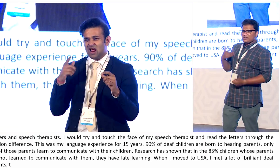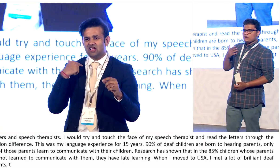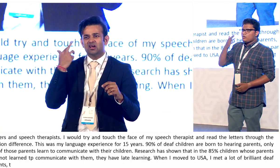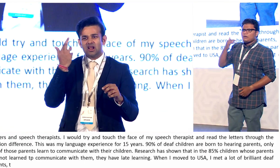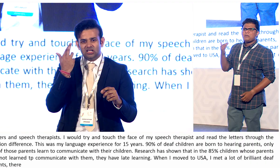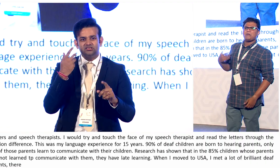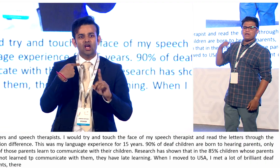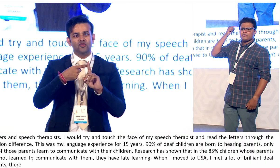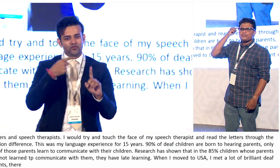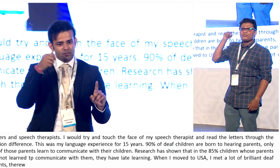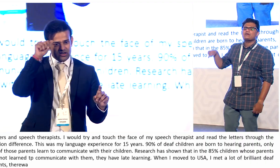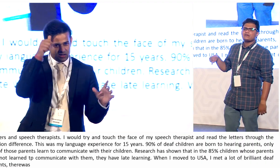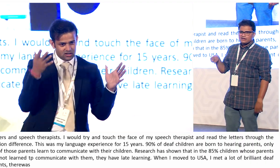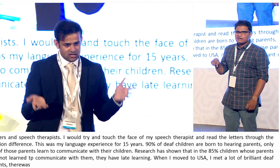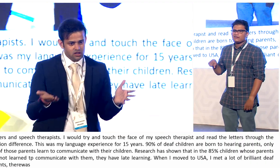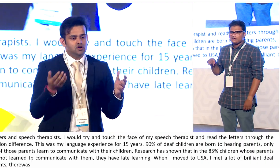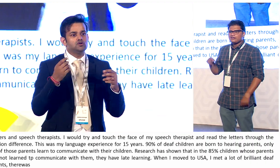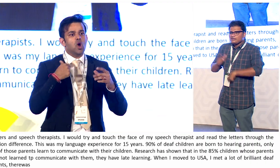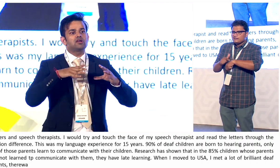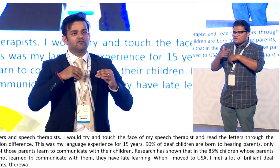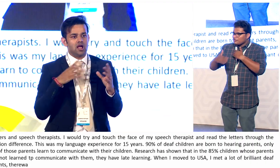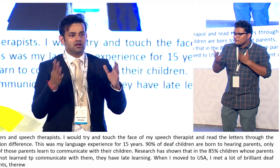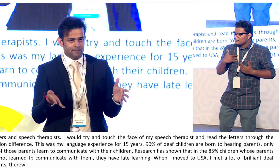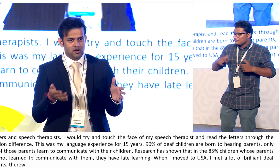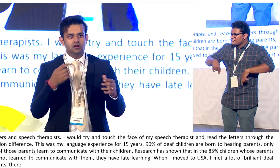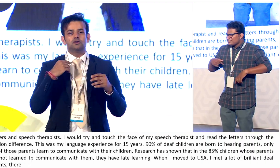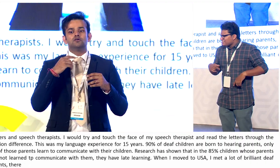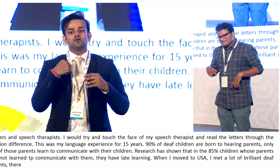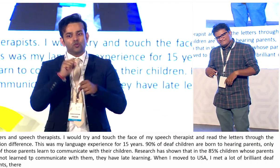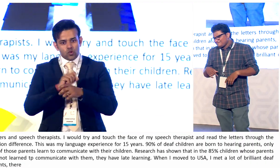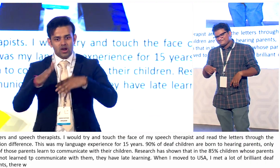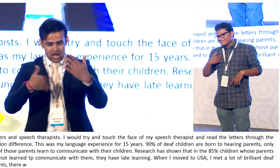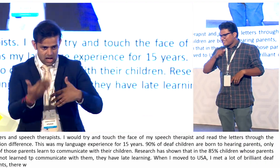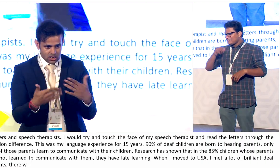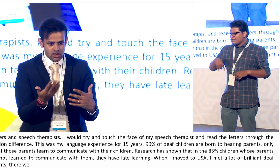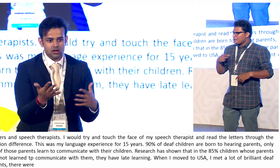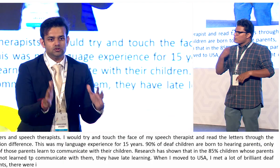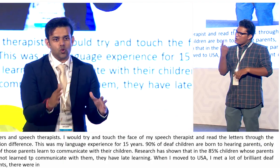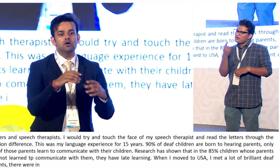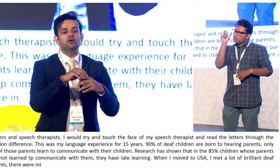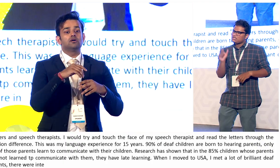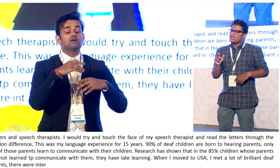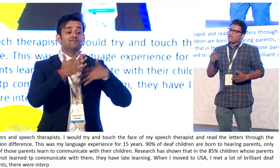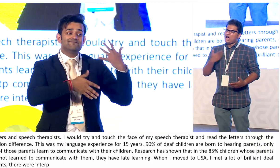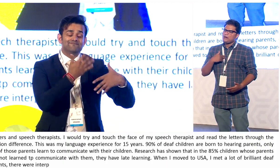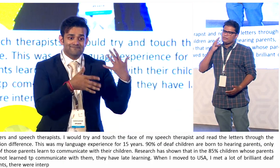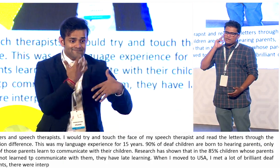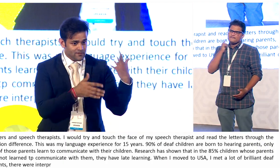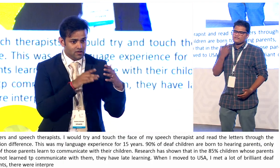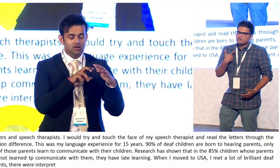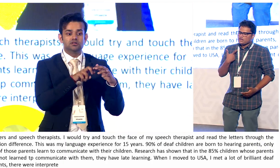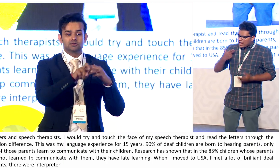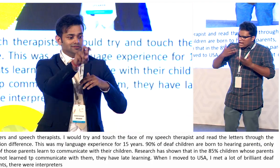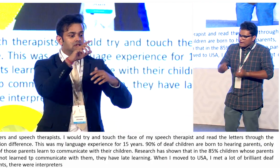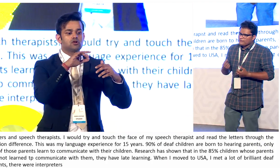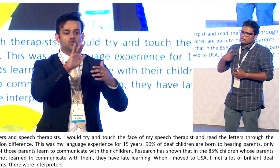Why? But as time went on, I realized I'm an Indian man. I have to accept what I have, what I was given, and move